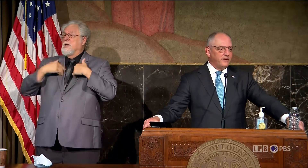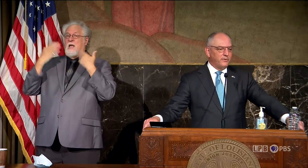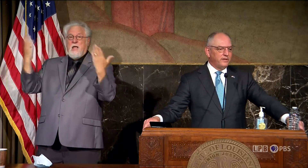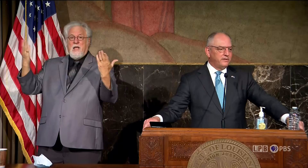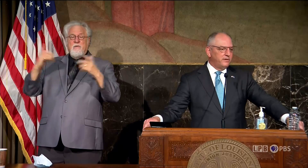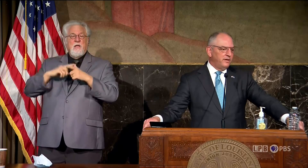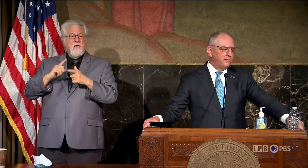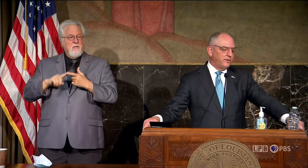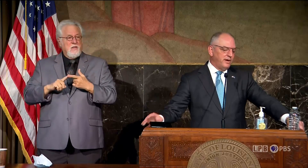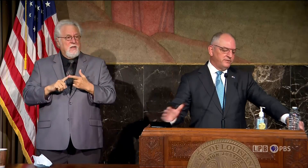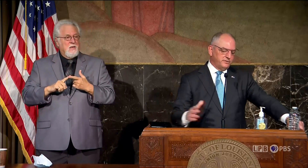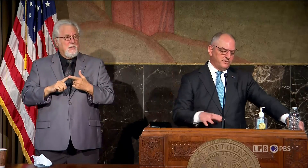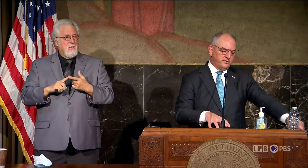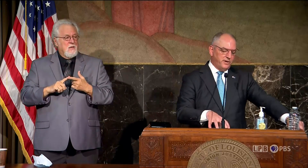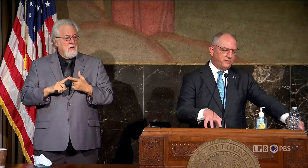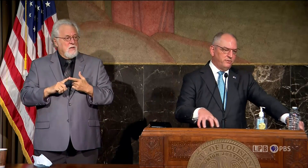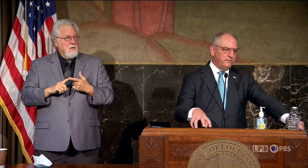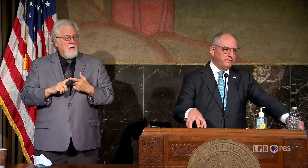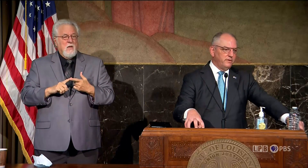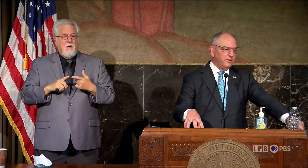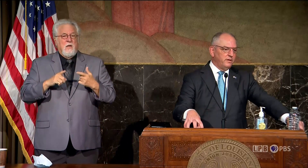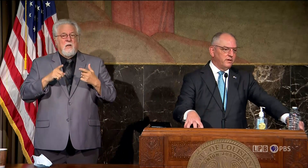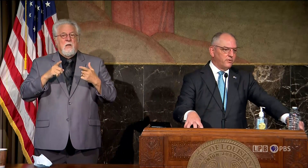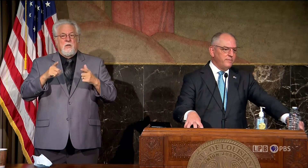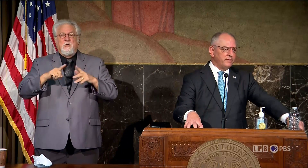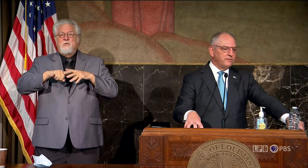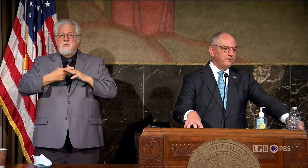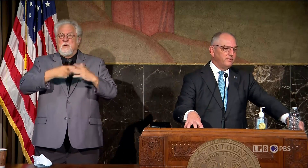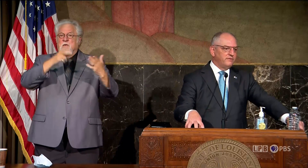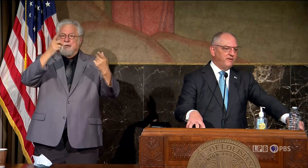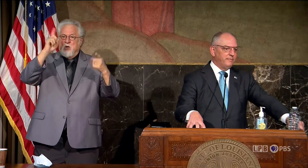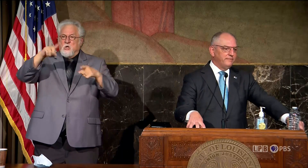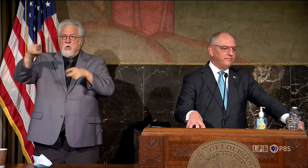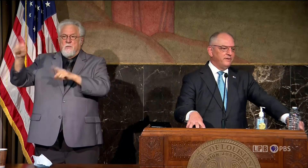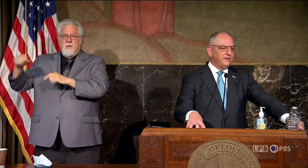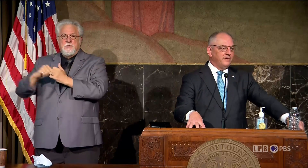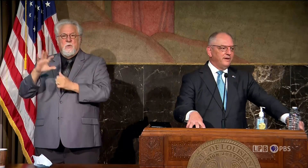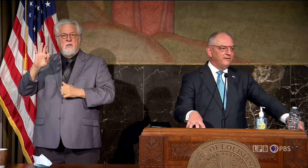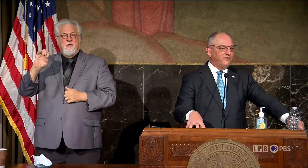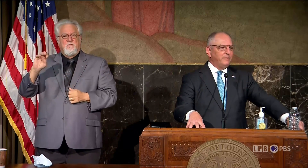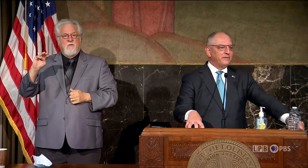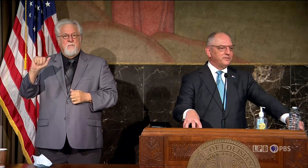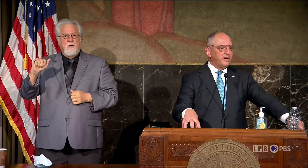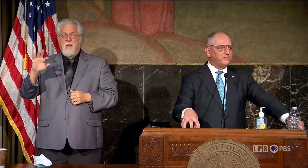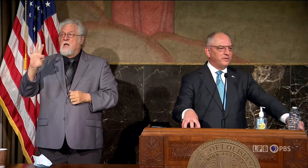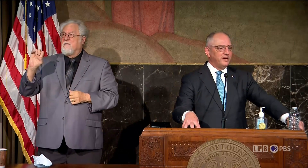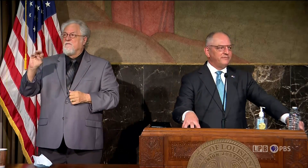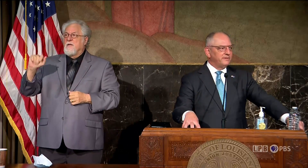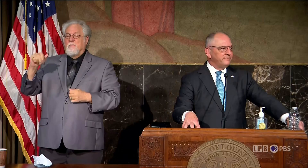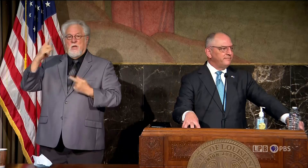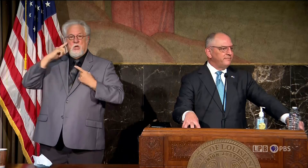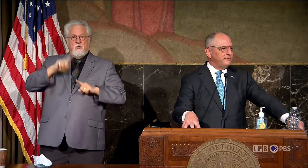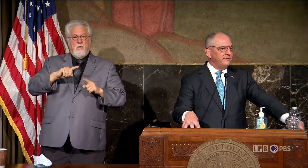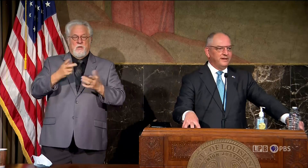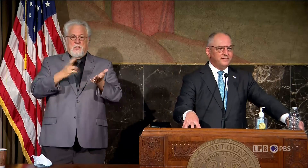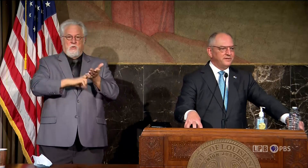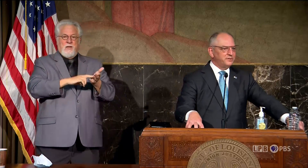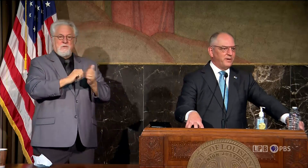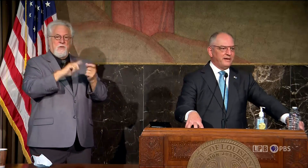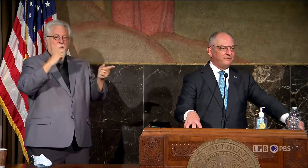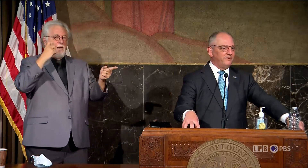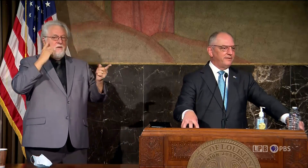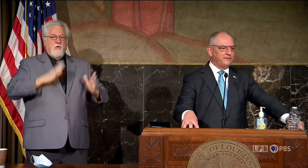start entering contractual agreements with FEMA. FEMA contracts with the governor,